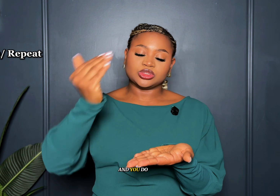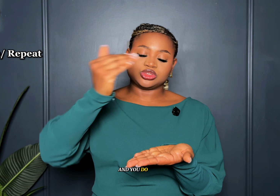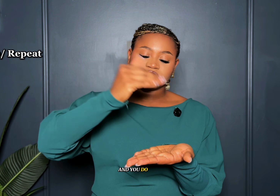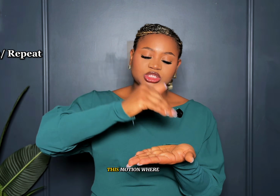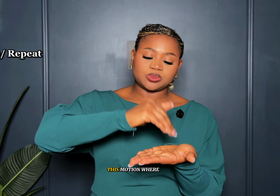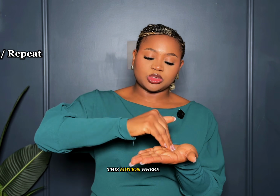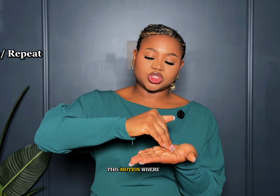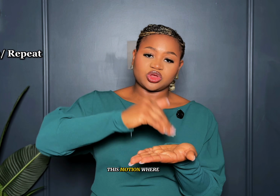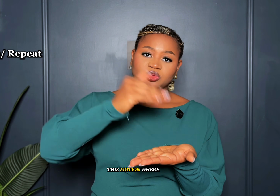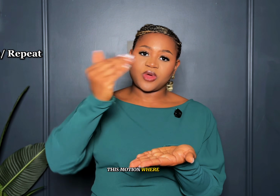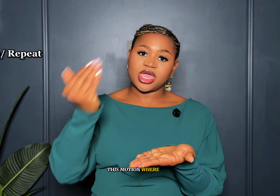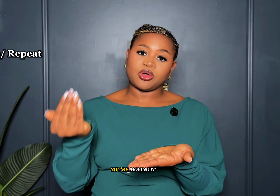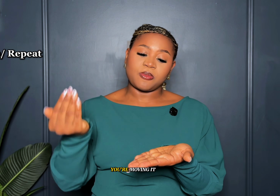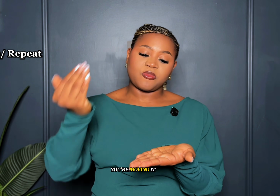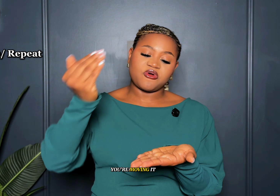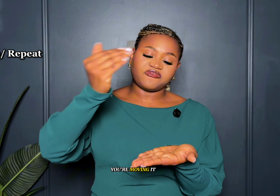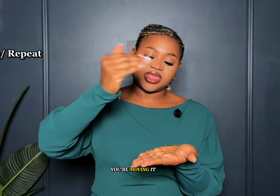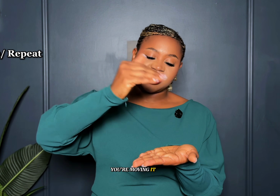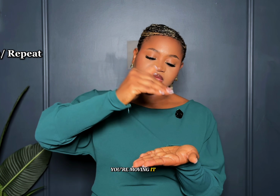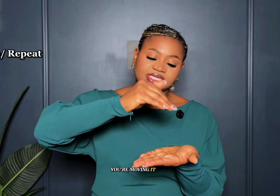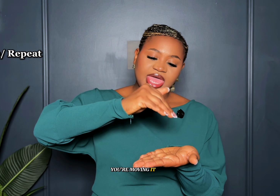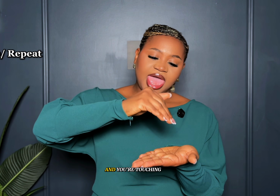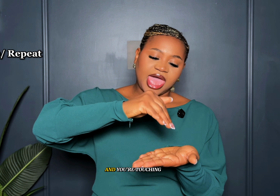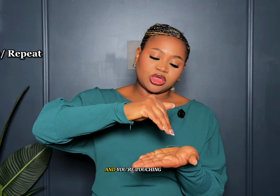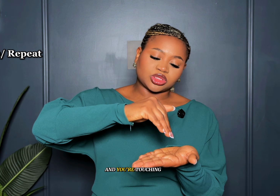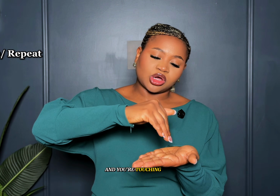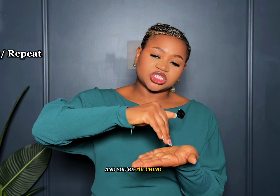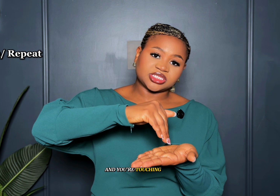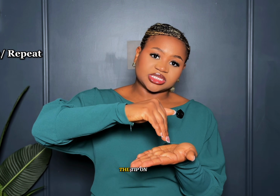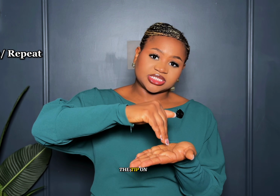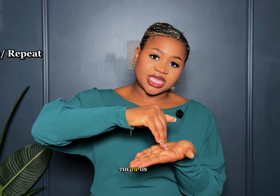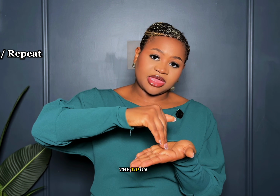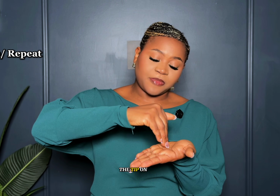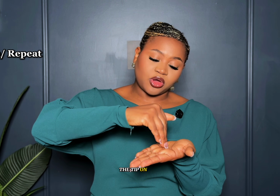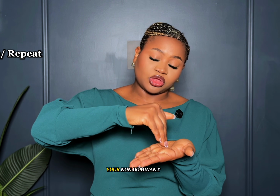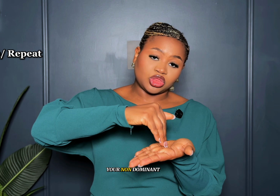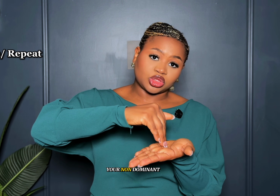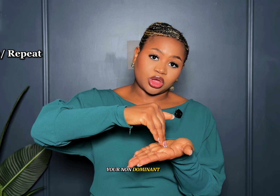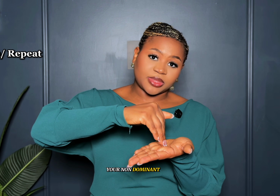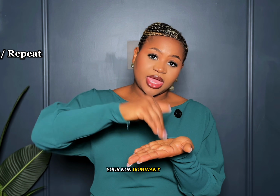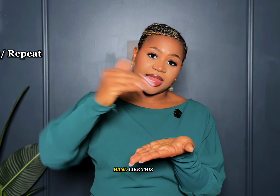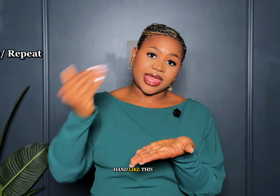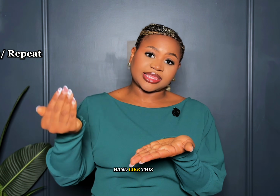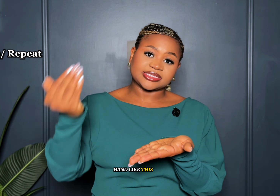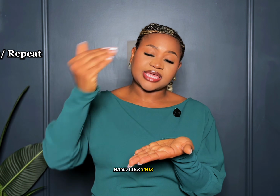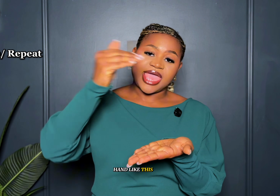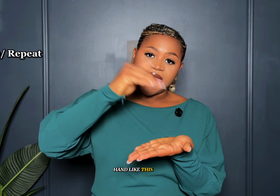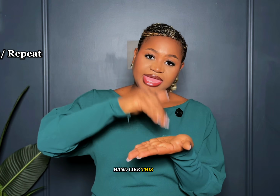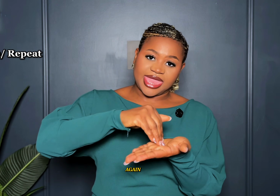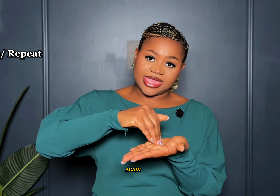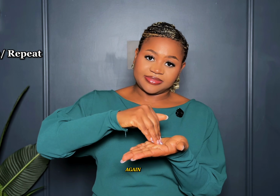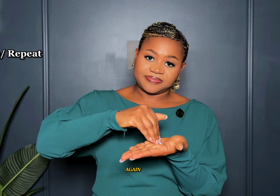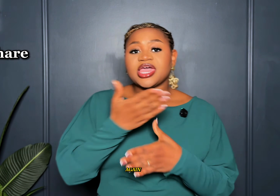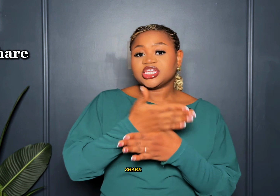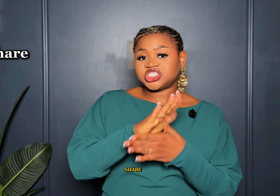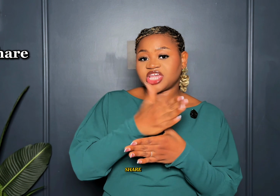do this motion where you're moving it and you're touching the tip on your non-dominant hand like this. Again,